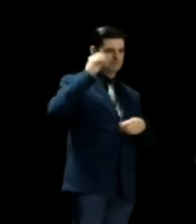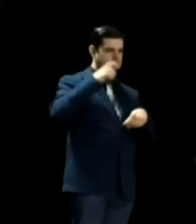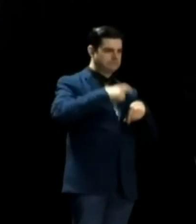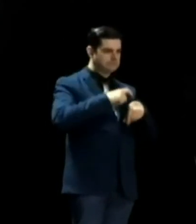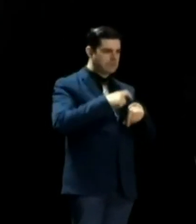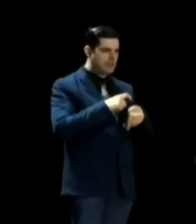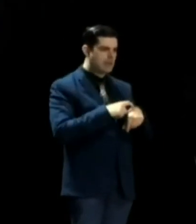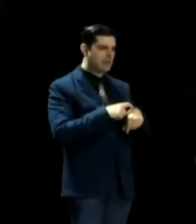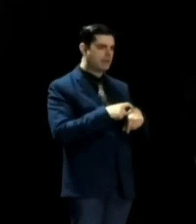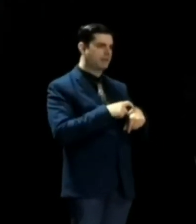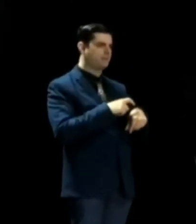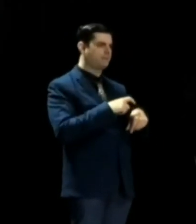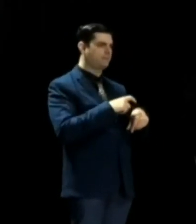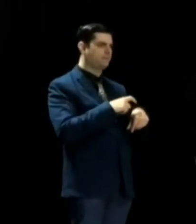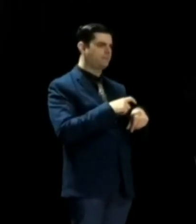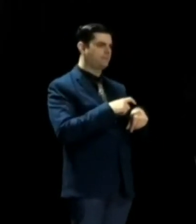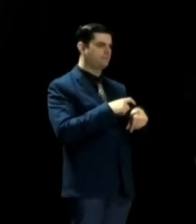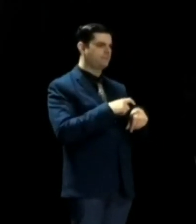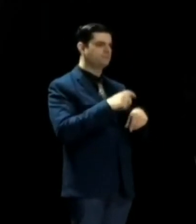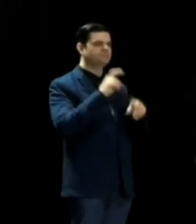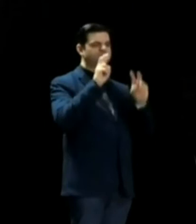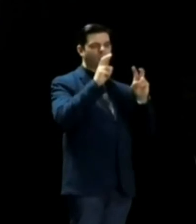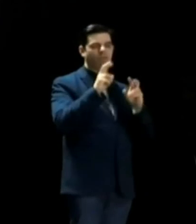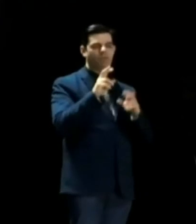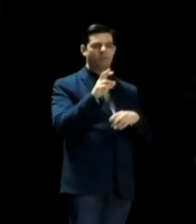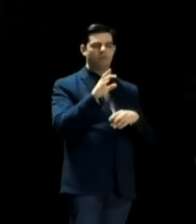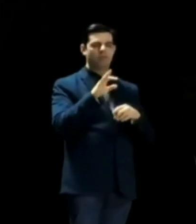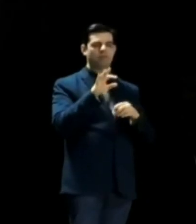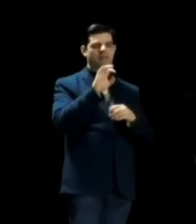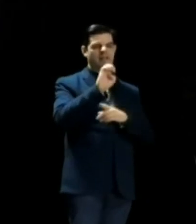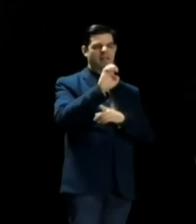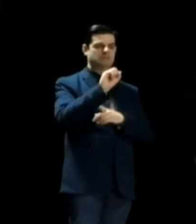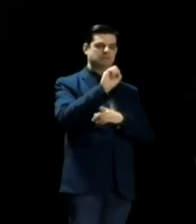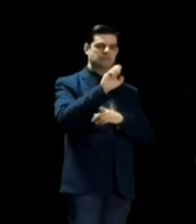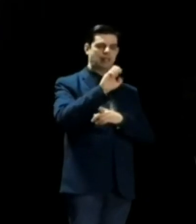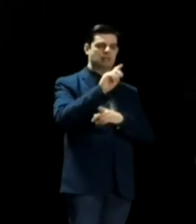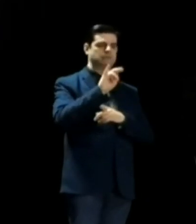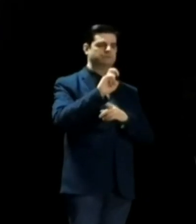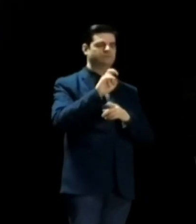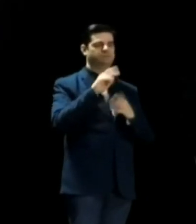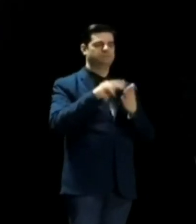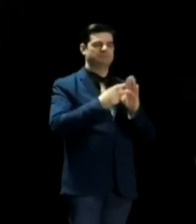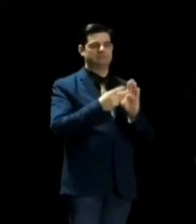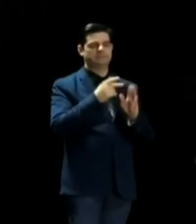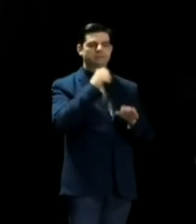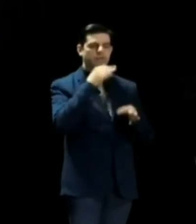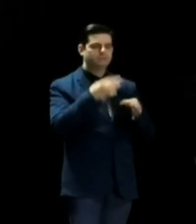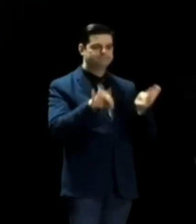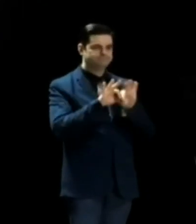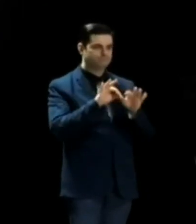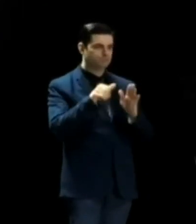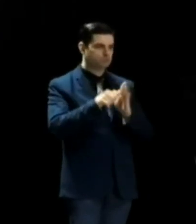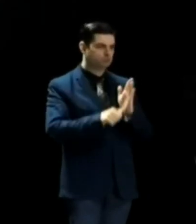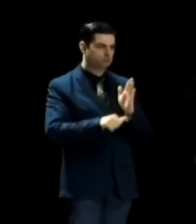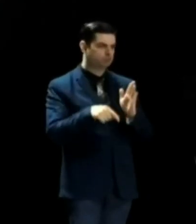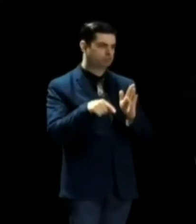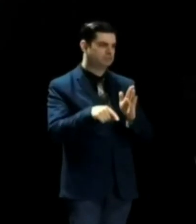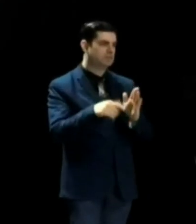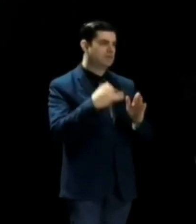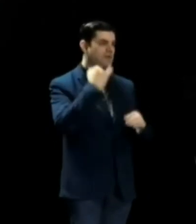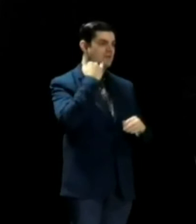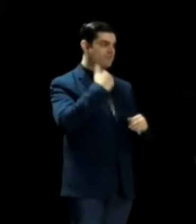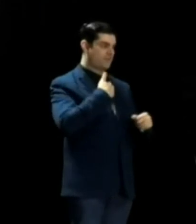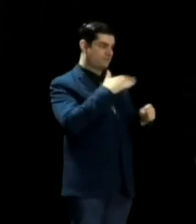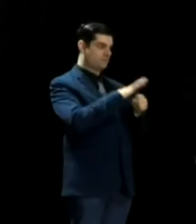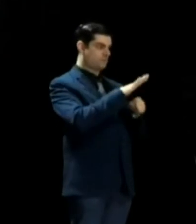process, what elective surgeries could start tomorrow if there was PPE, and we're working on that. For the most part, most electives could